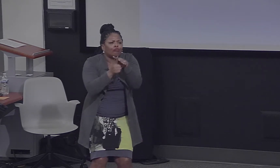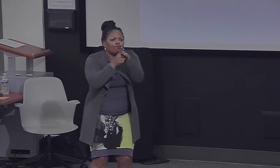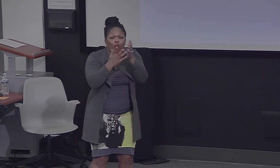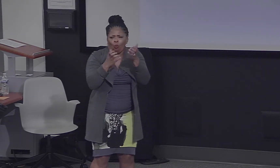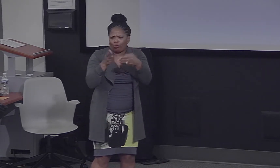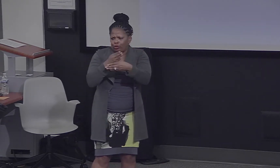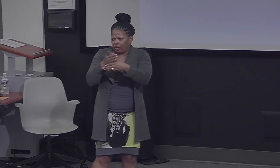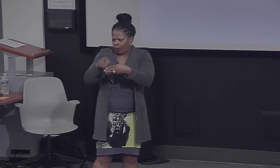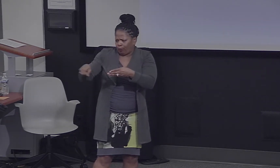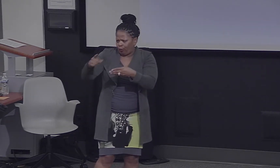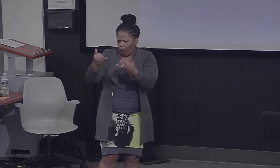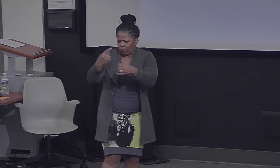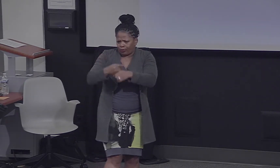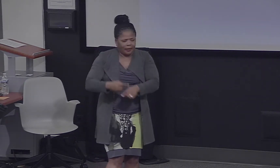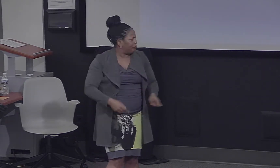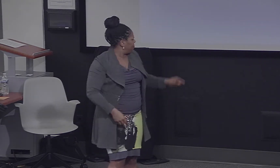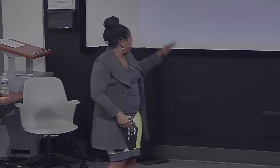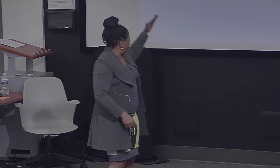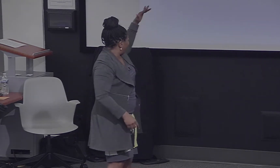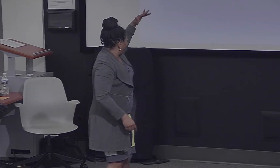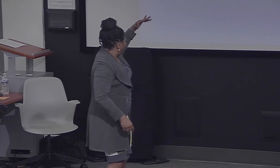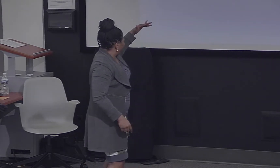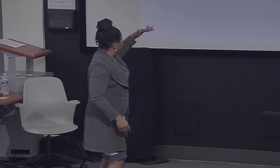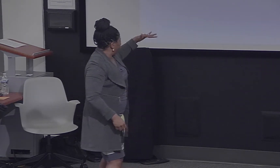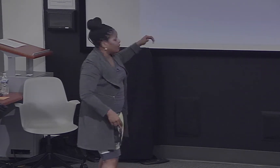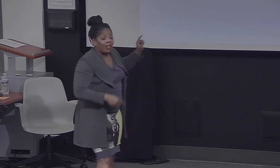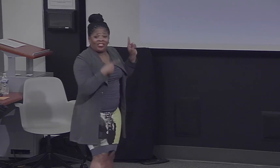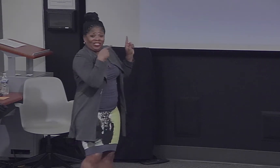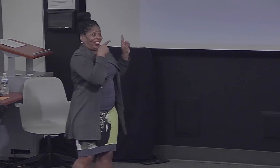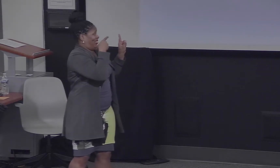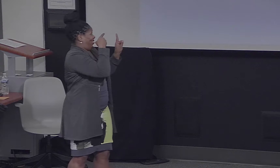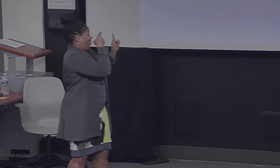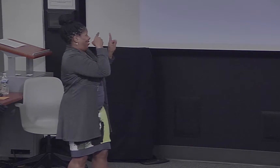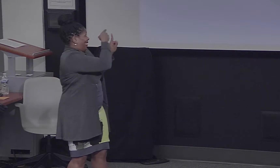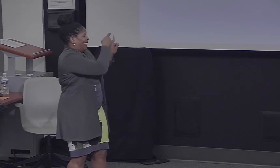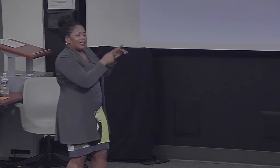These are not all of the patterns that emerged,